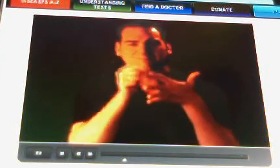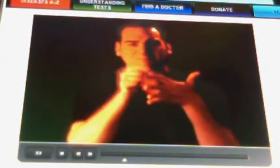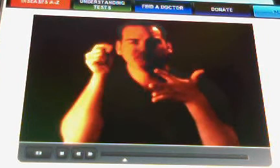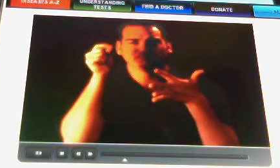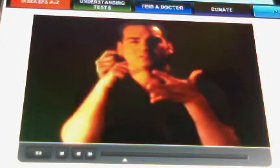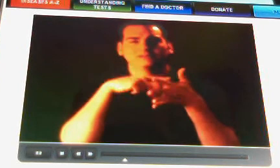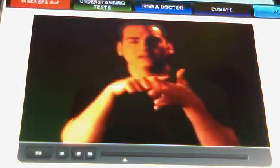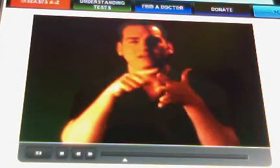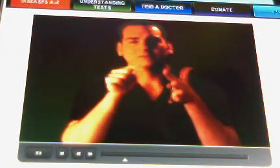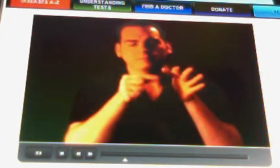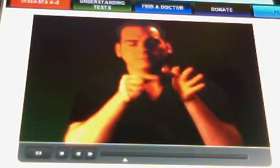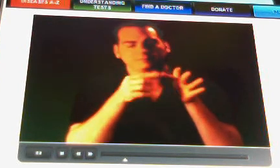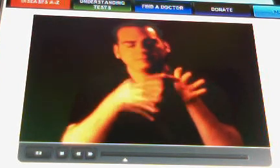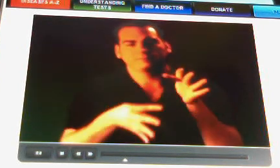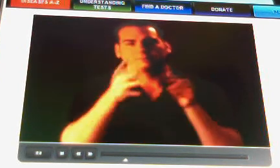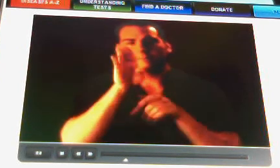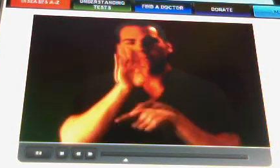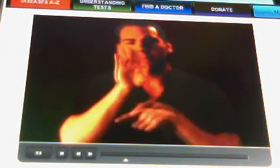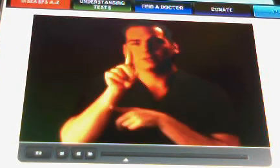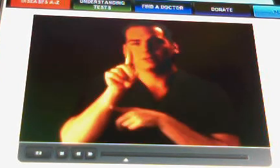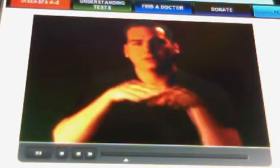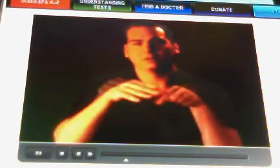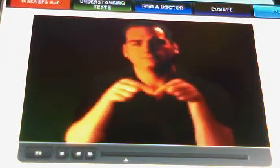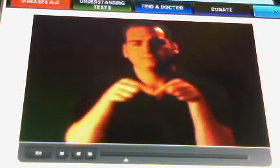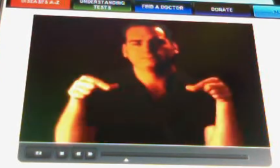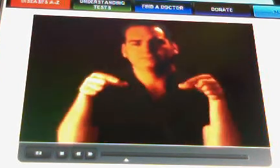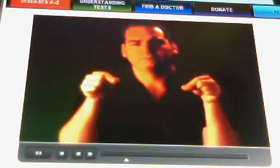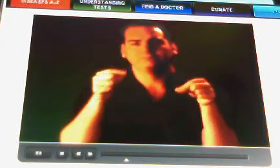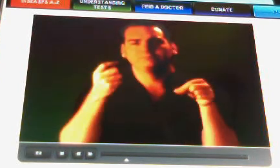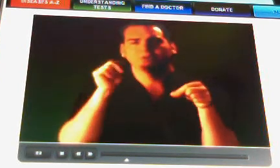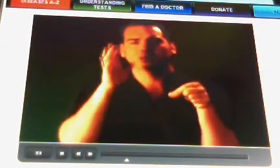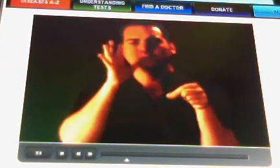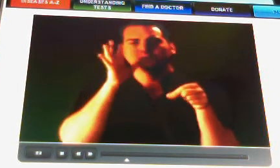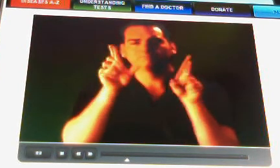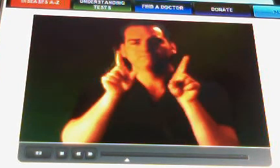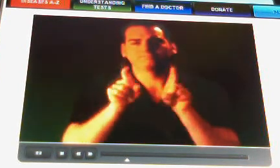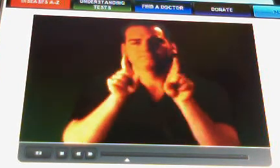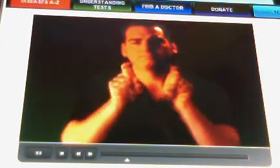level. You could prick your finger